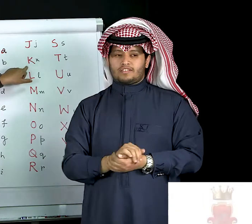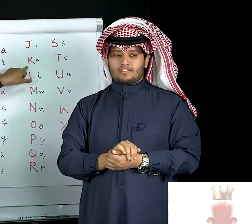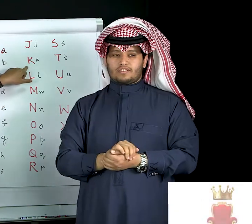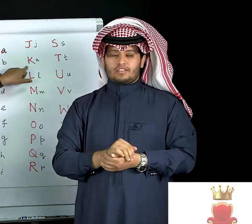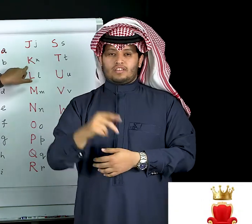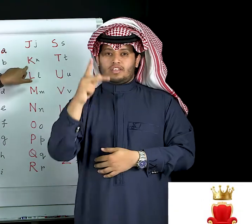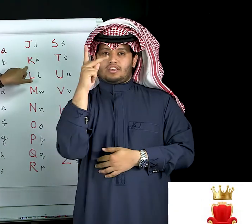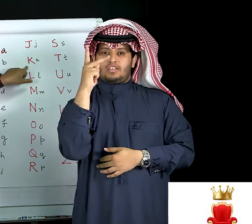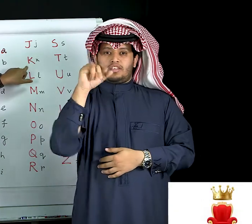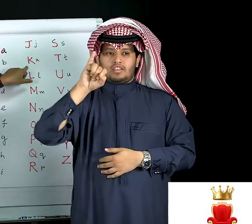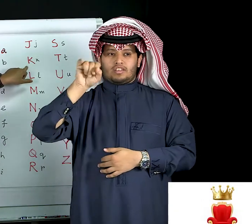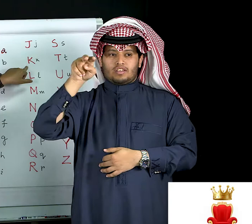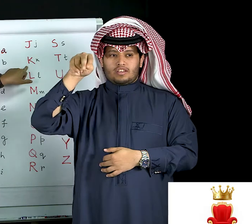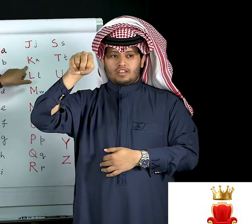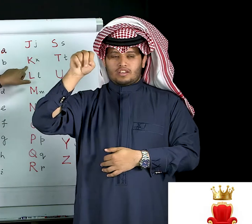king.